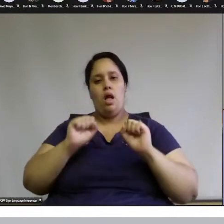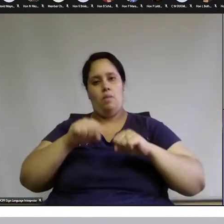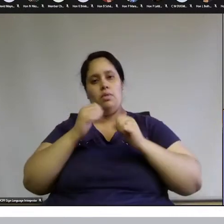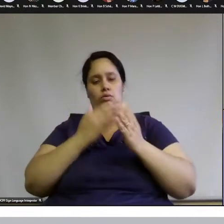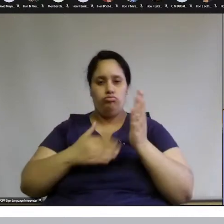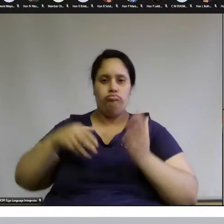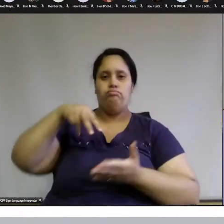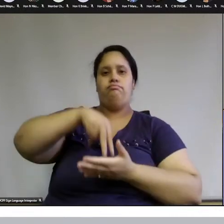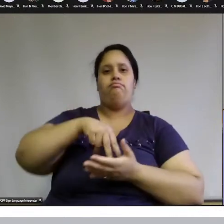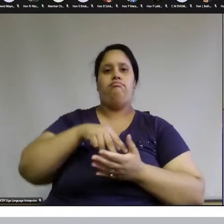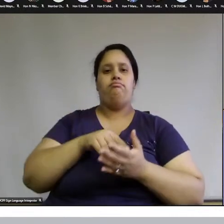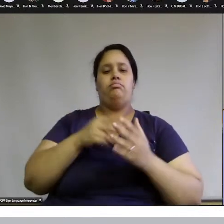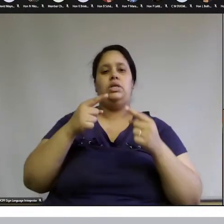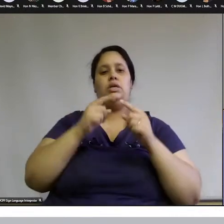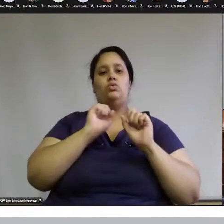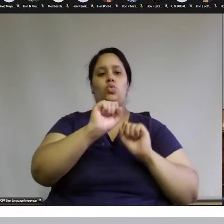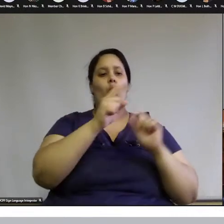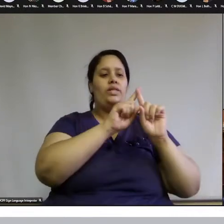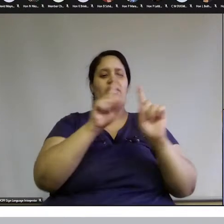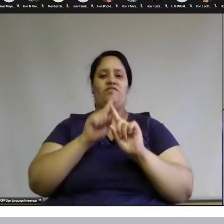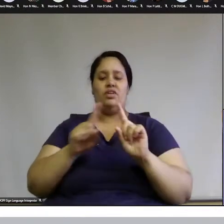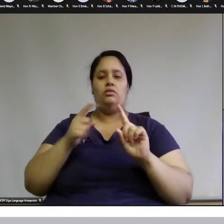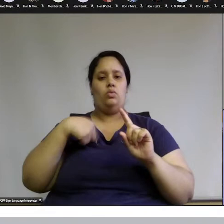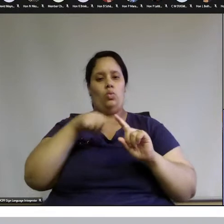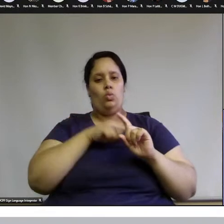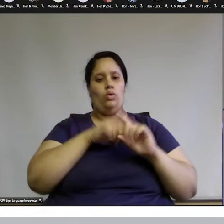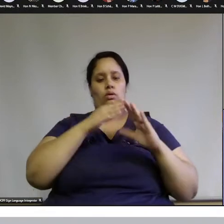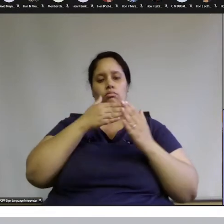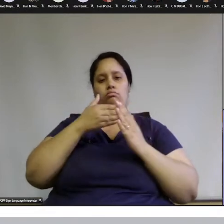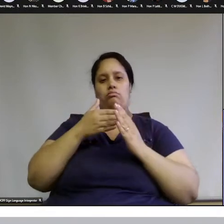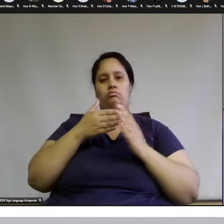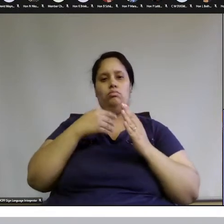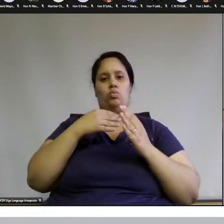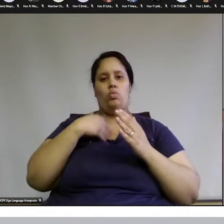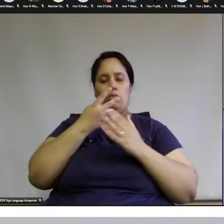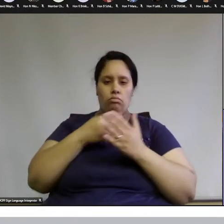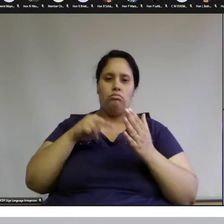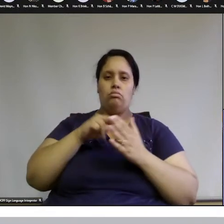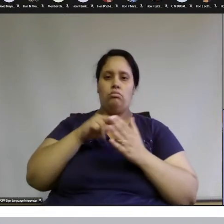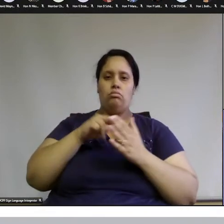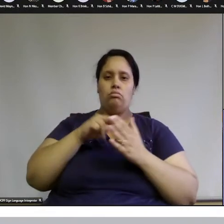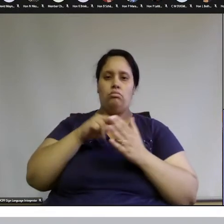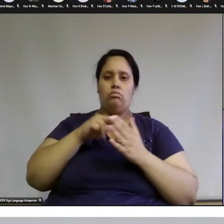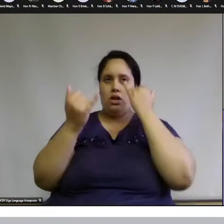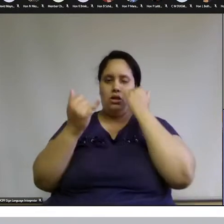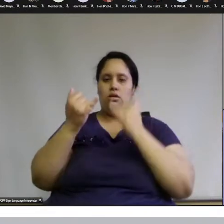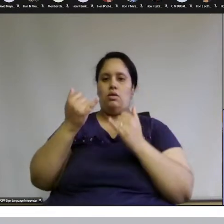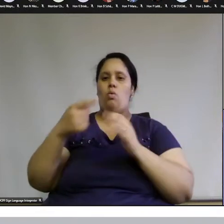above differences, to rise above ideological